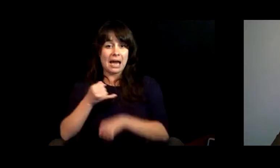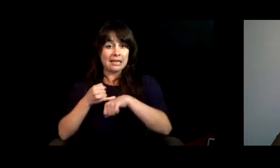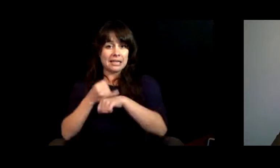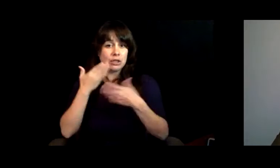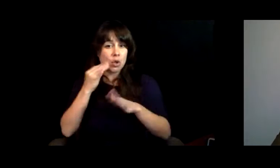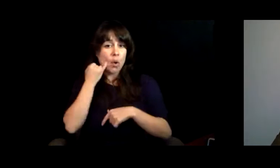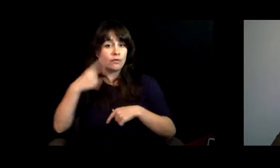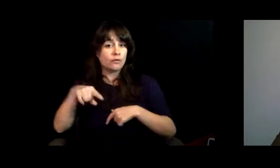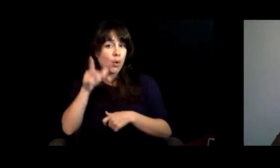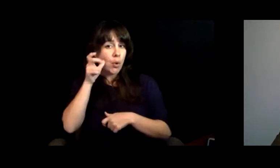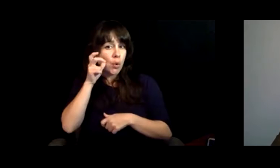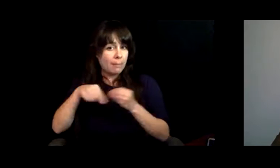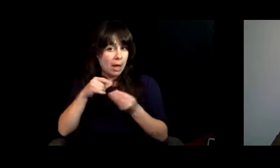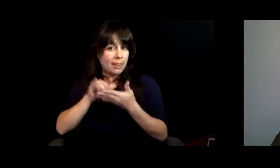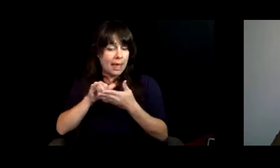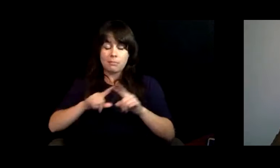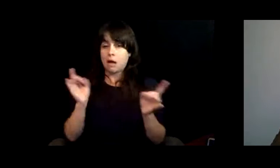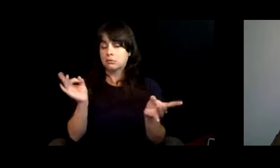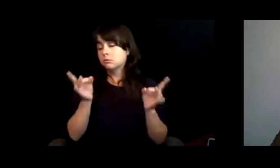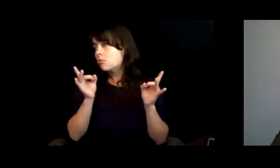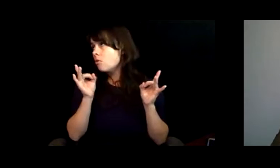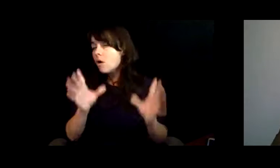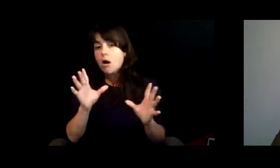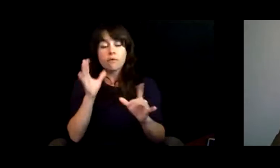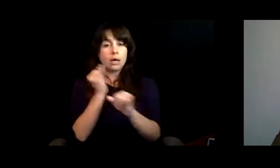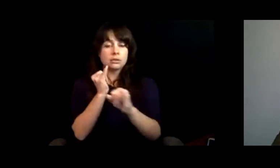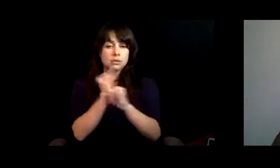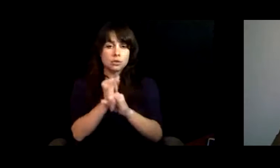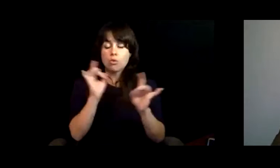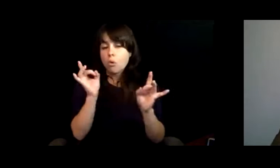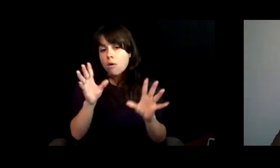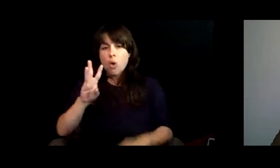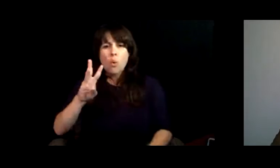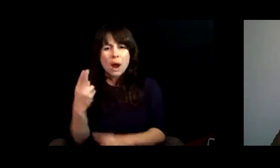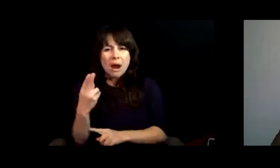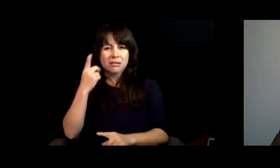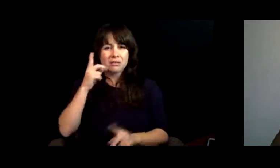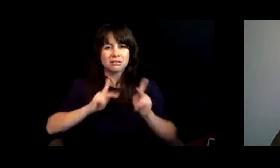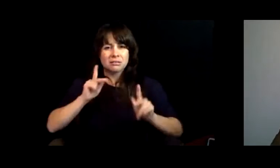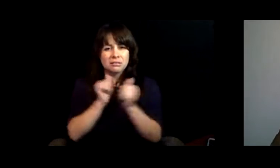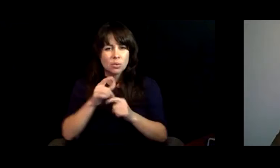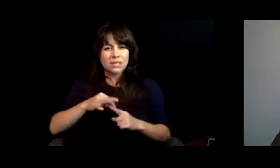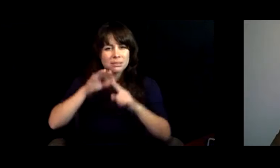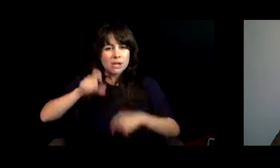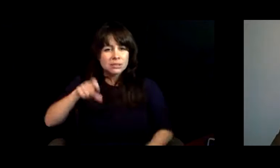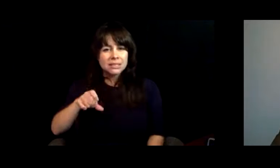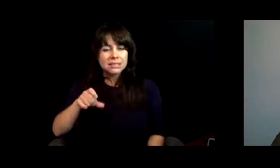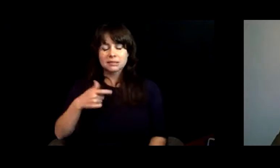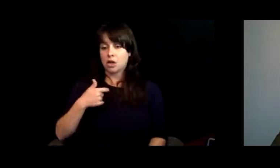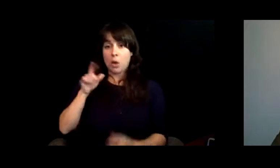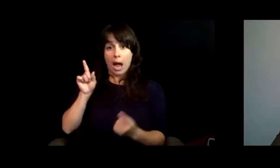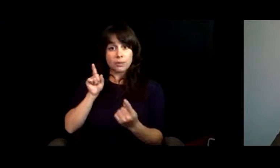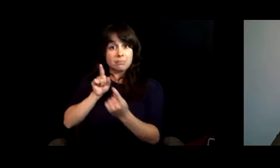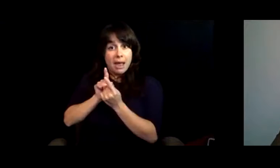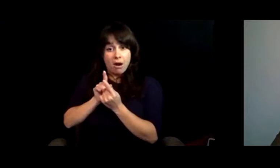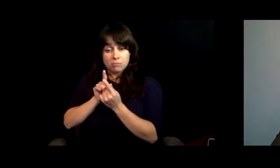was a warehouse for those people with special needs. And when we got there, I got paired with a young woman, a young girl, 10 or